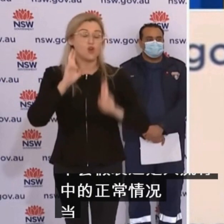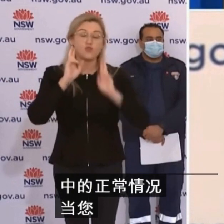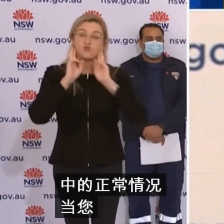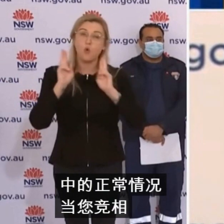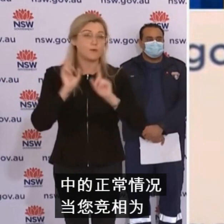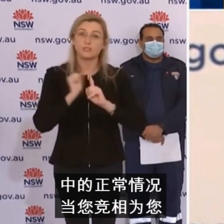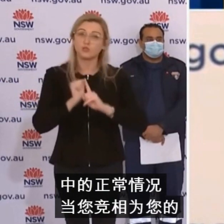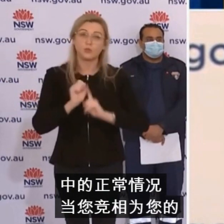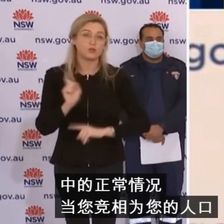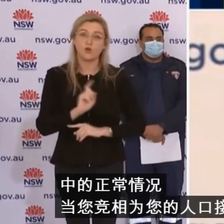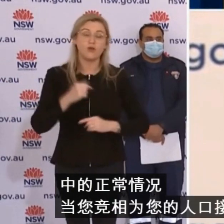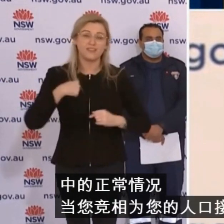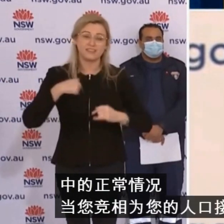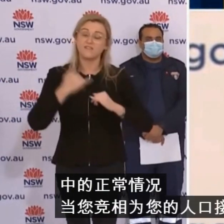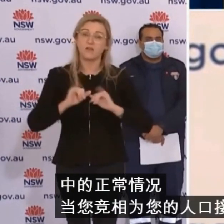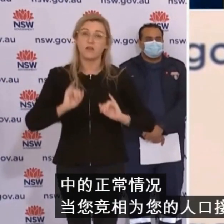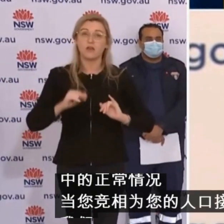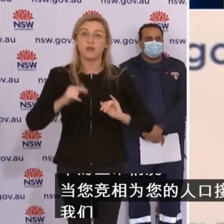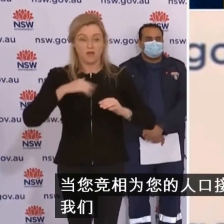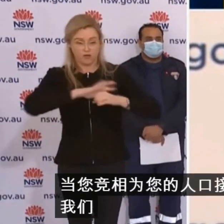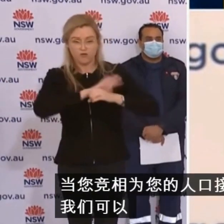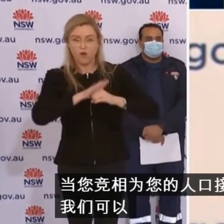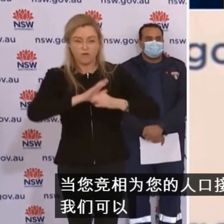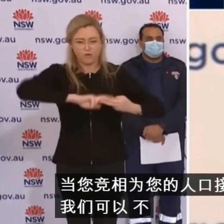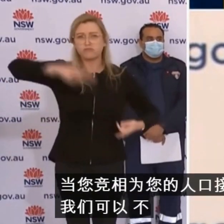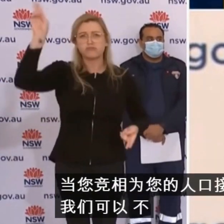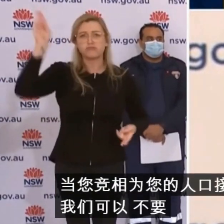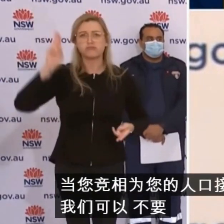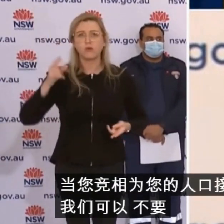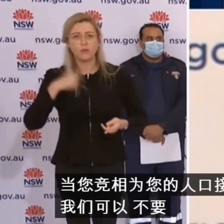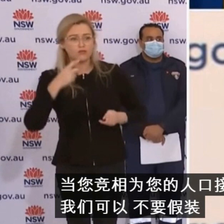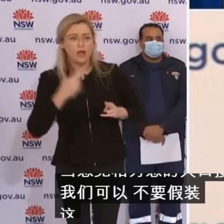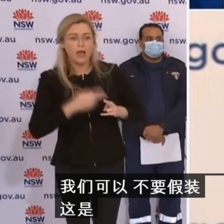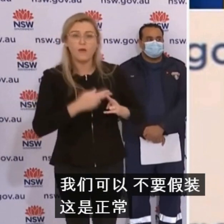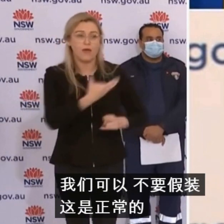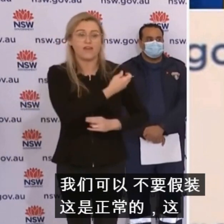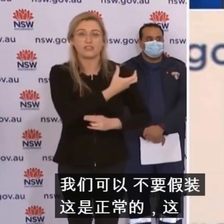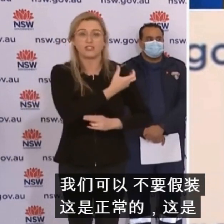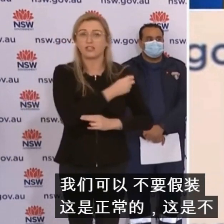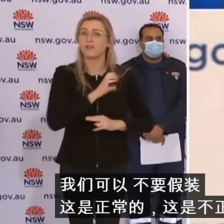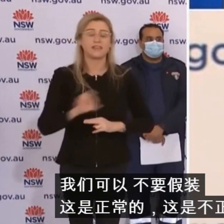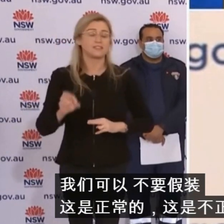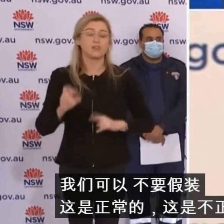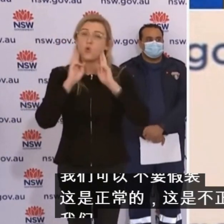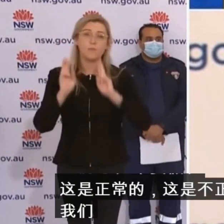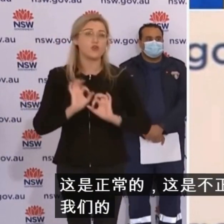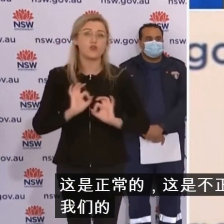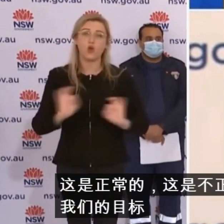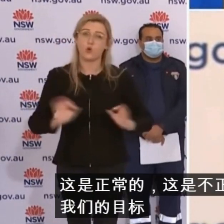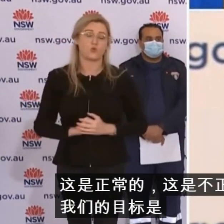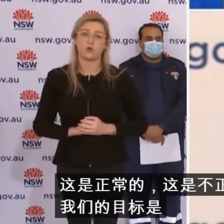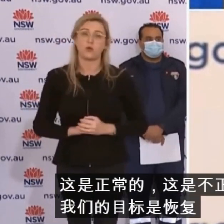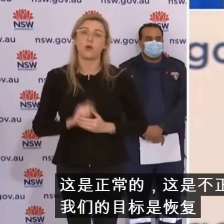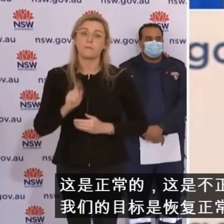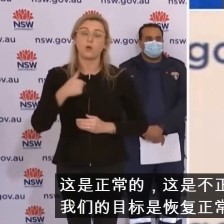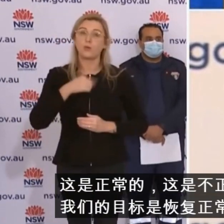middle of a pandemic, when you're racing to vaccinate your population, we can't pretend that this is normal. It's not normal. But what our aim is